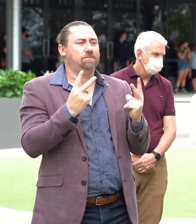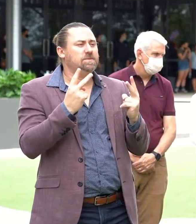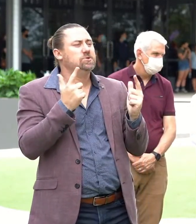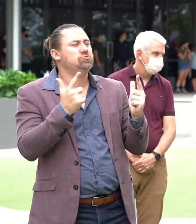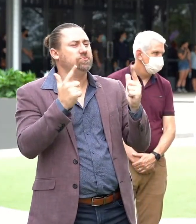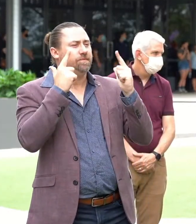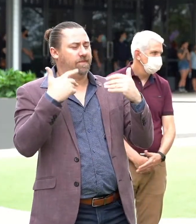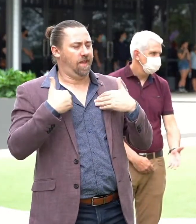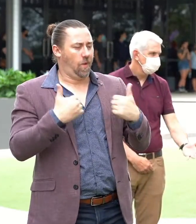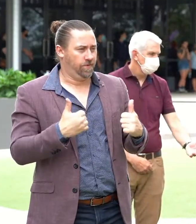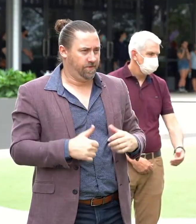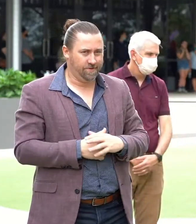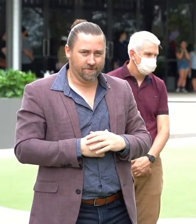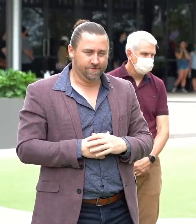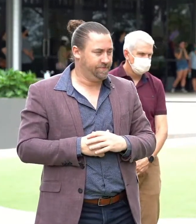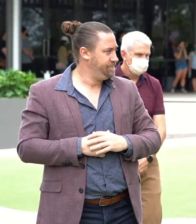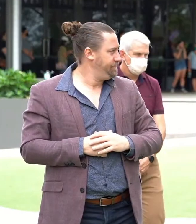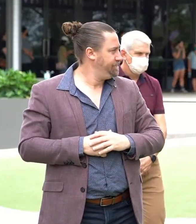Officer.